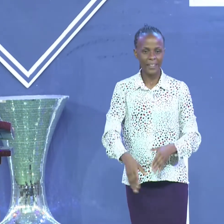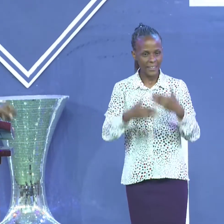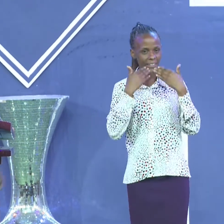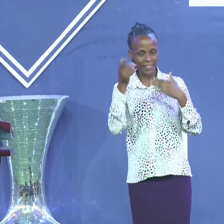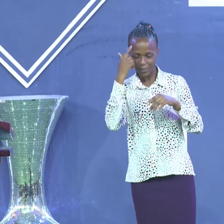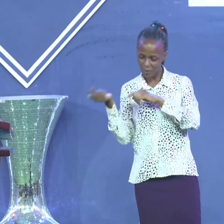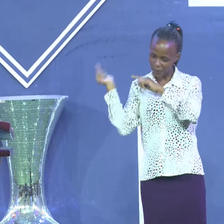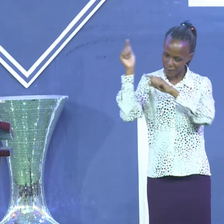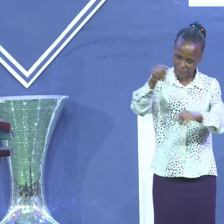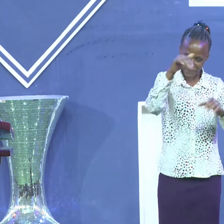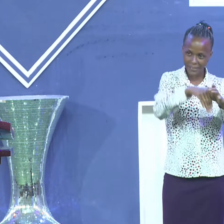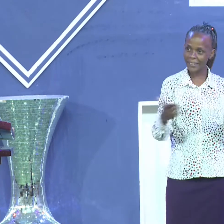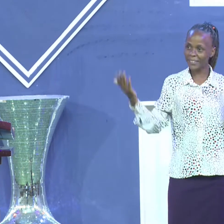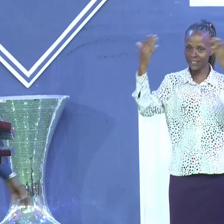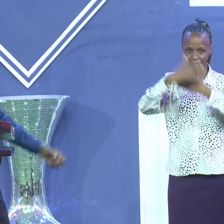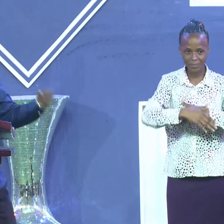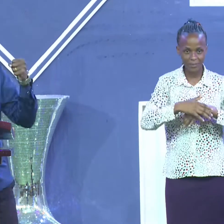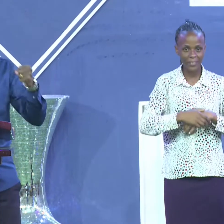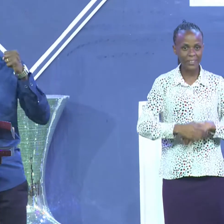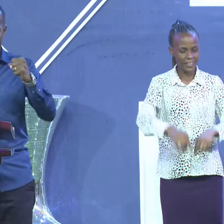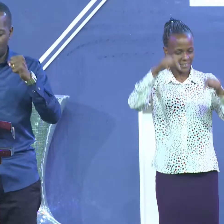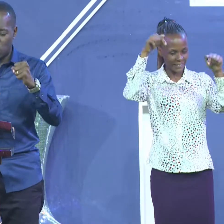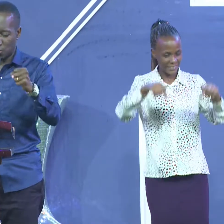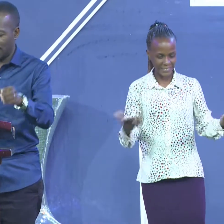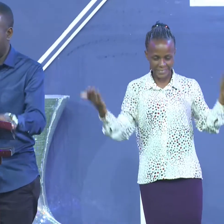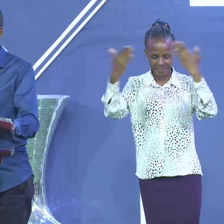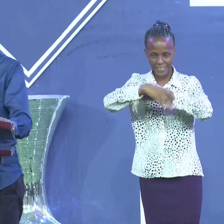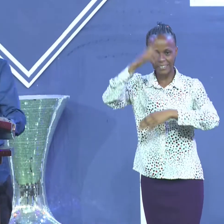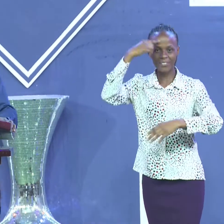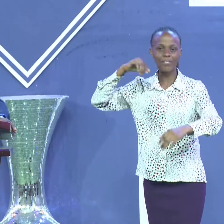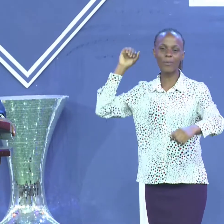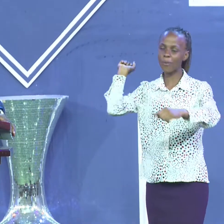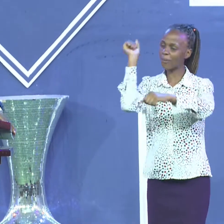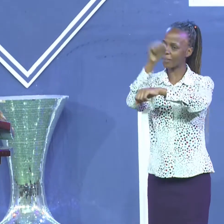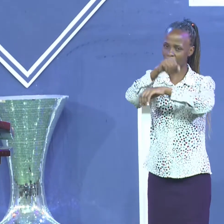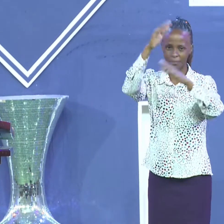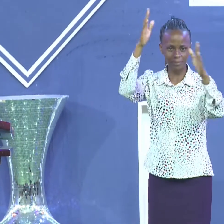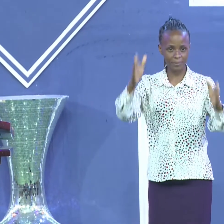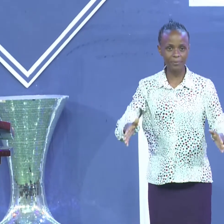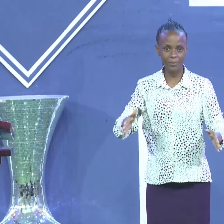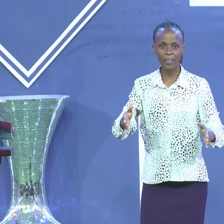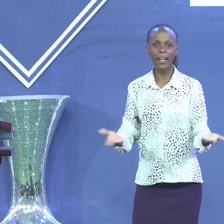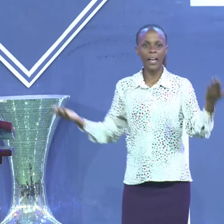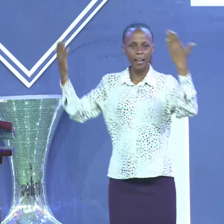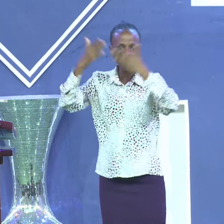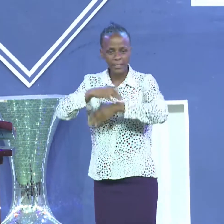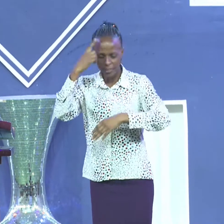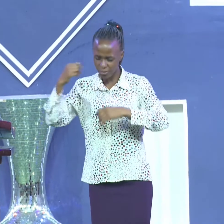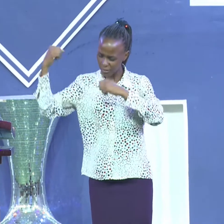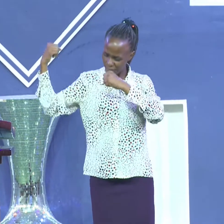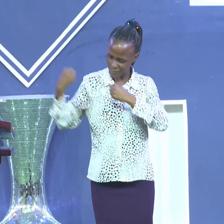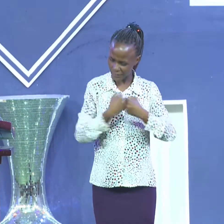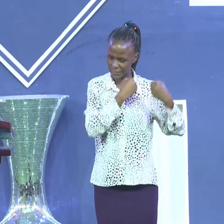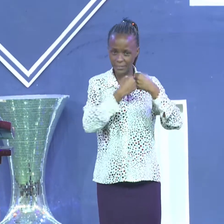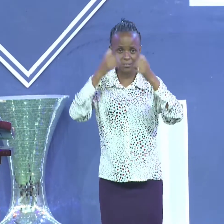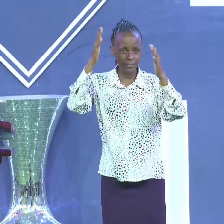mu kiro. Thank you for coming to the night. Kino kiro ky'abawanguzi. This is a night for the overcomers. Kino ky'abalwanyi. It's a night for